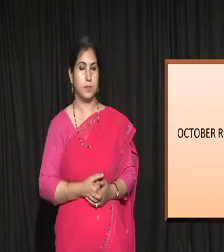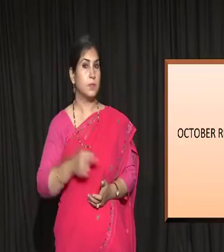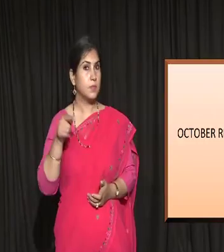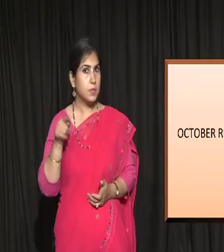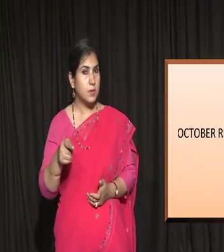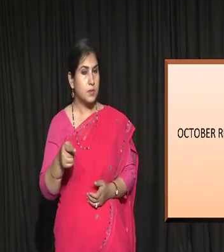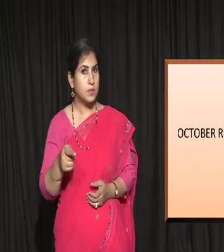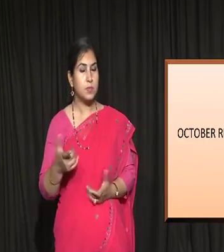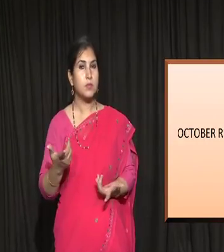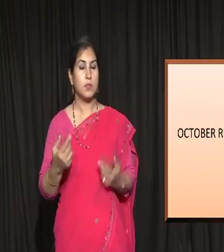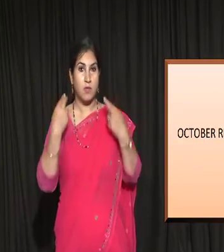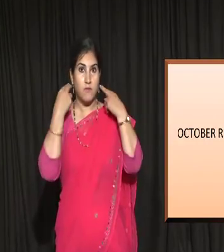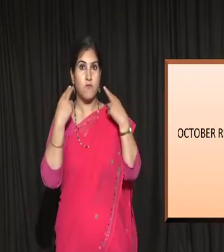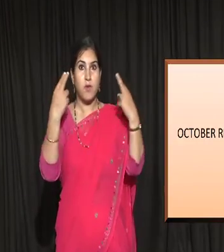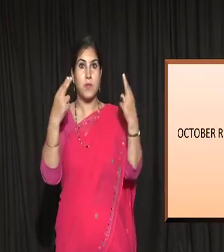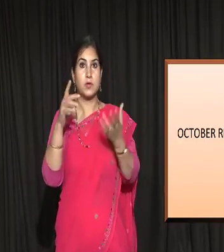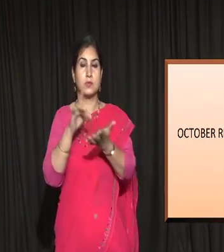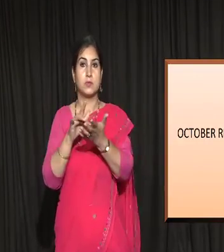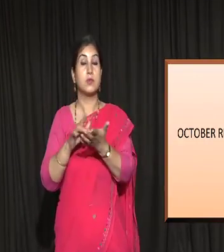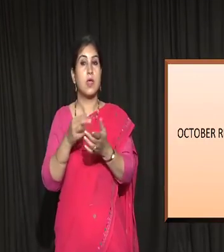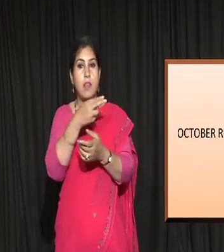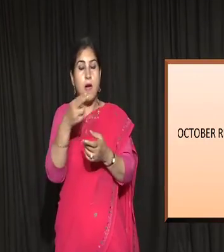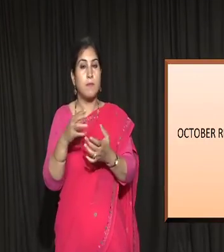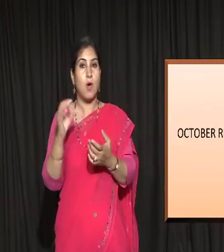This incident is known as the October